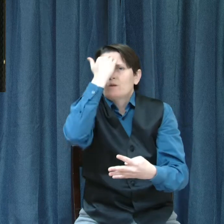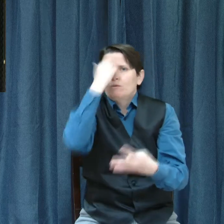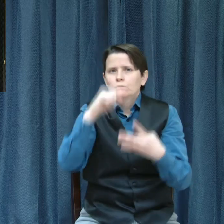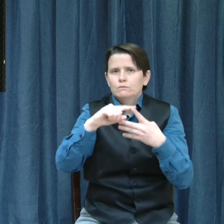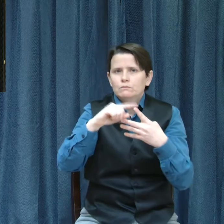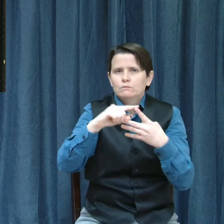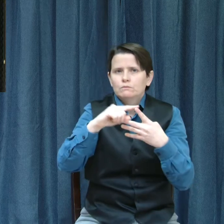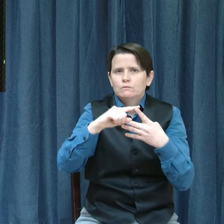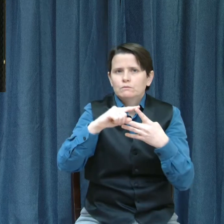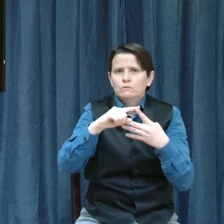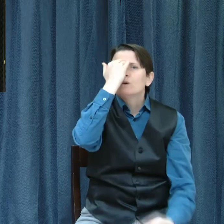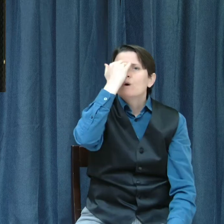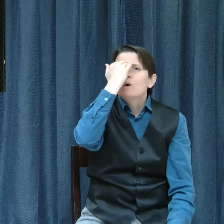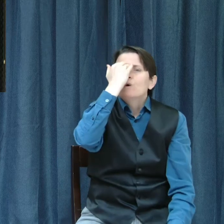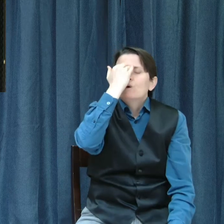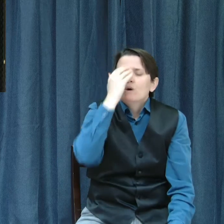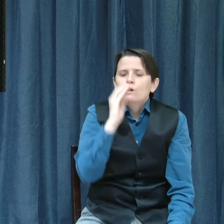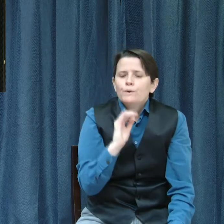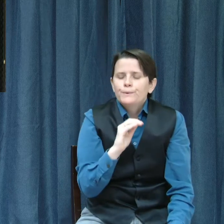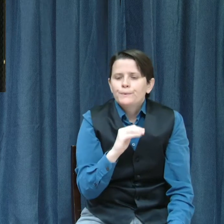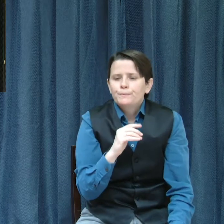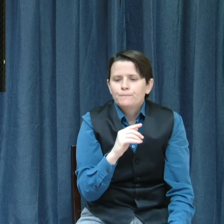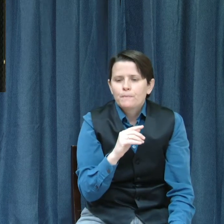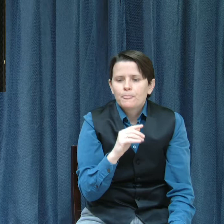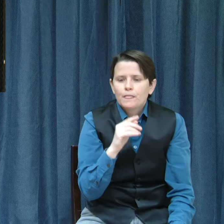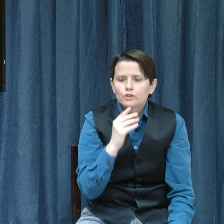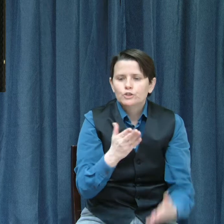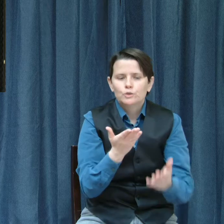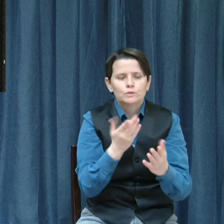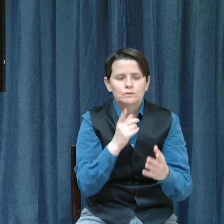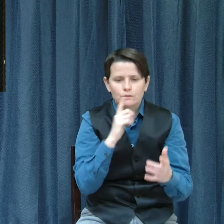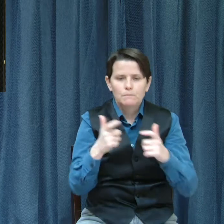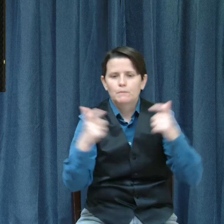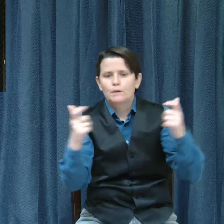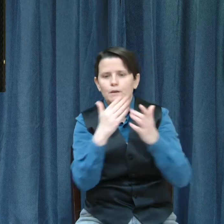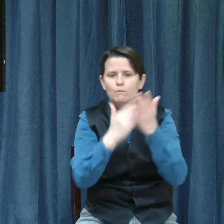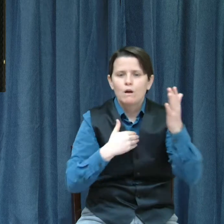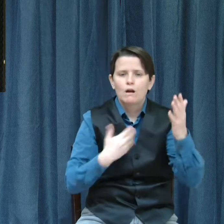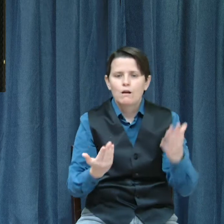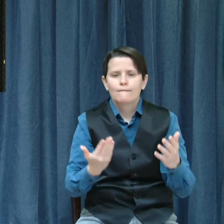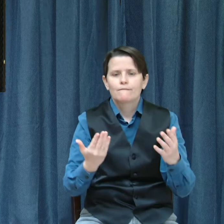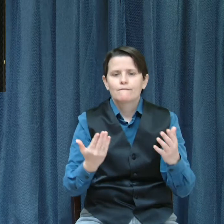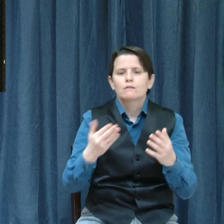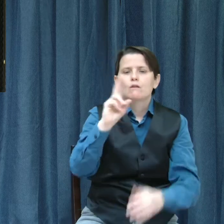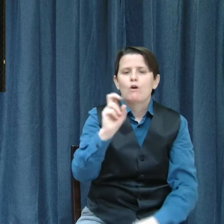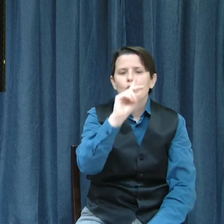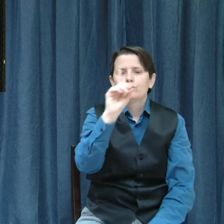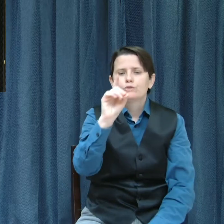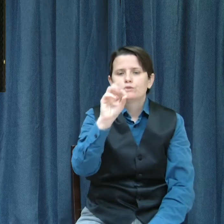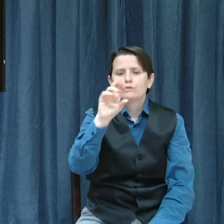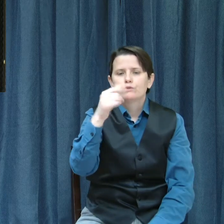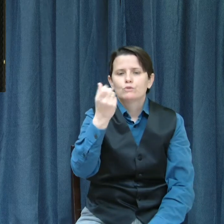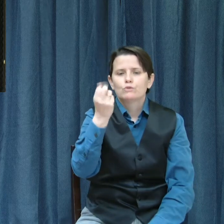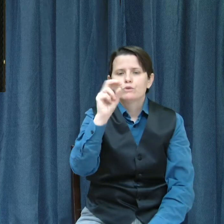hugely part of the Underground Railroad and freeing slaves. But when she was young, like 7, 8